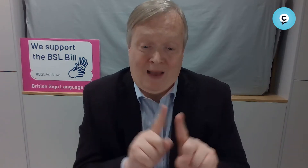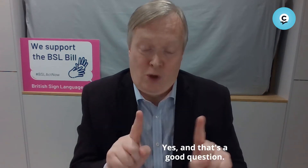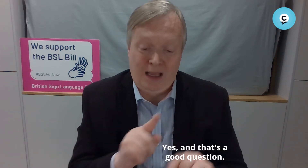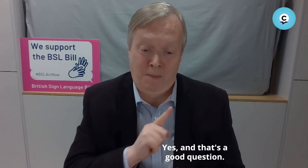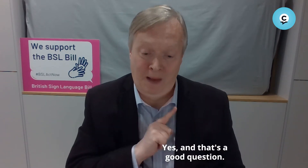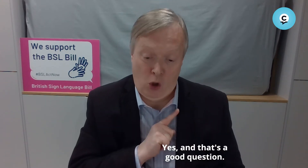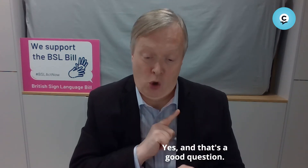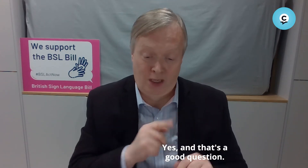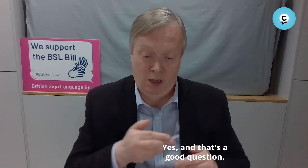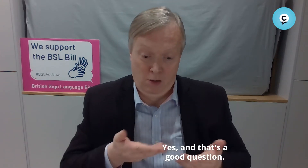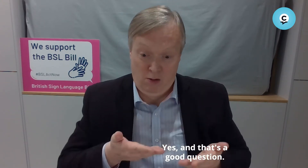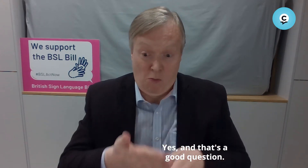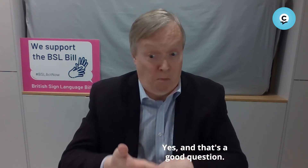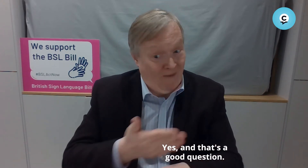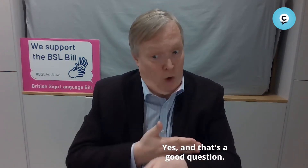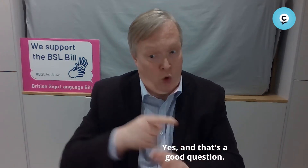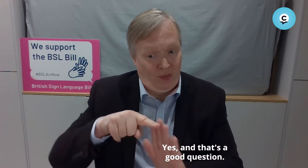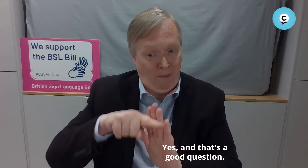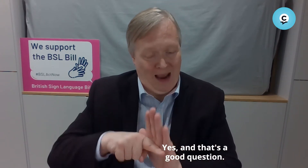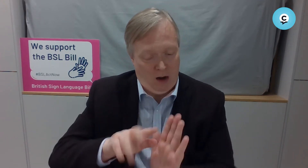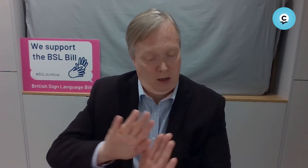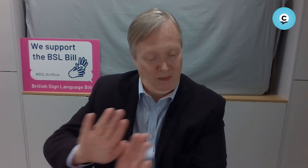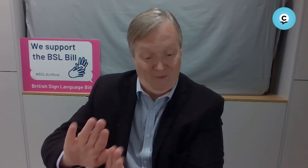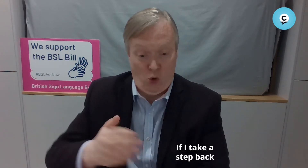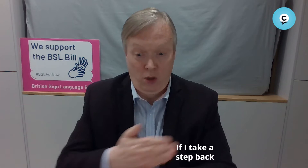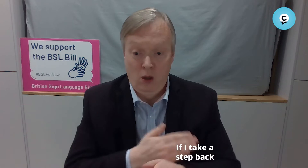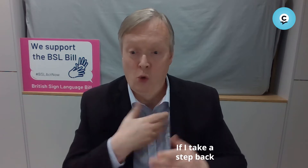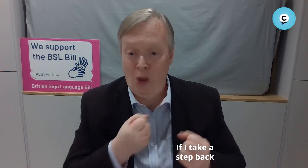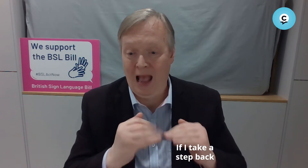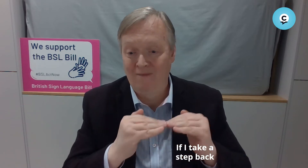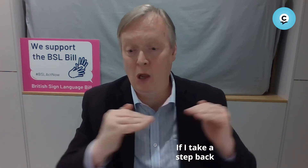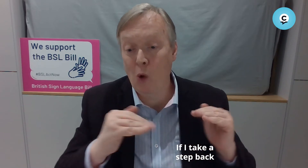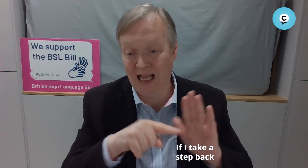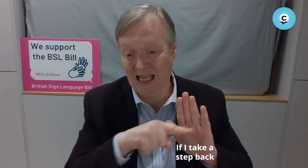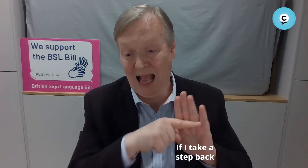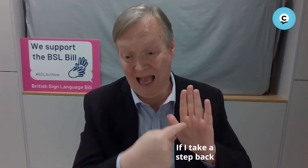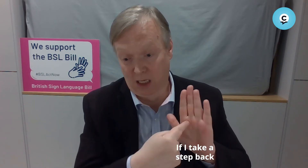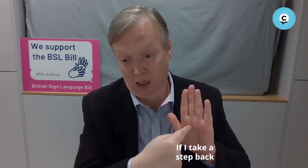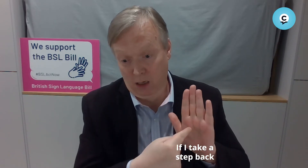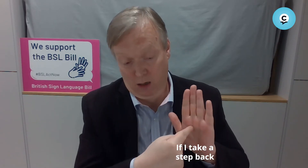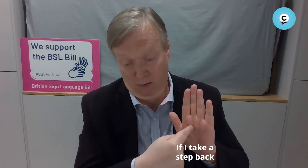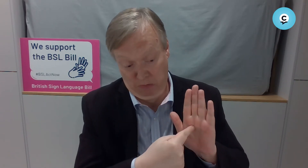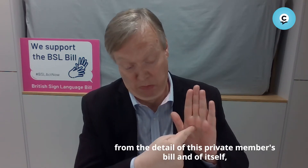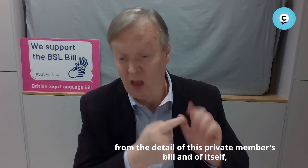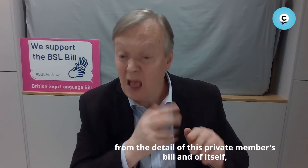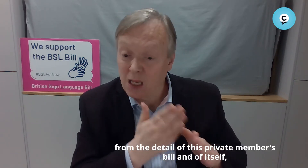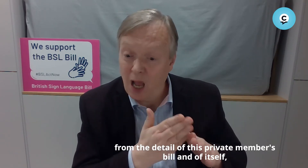Yeah, so that's a good question. If I take a step back from the